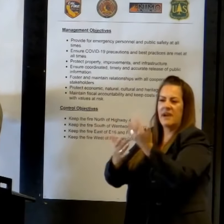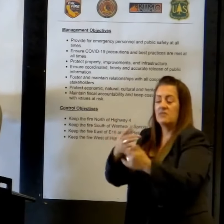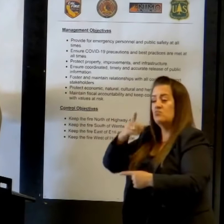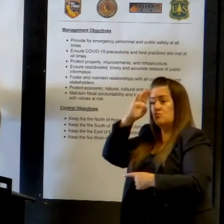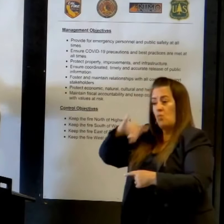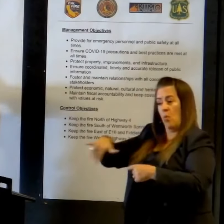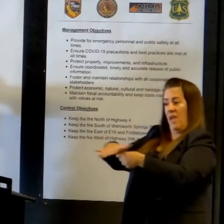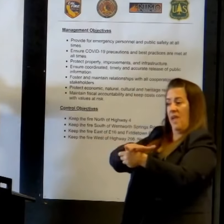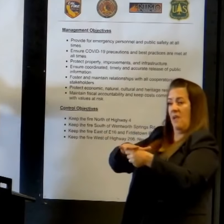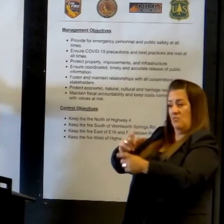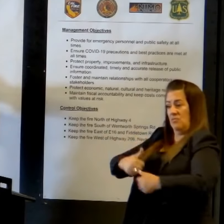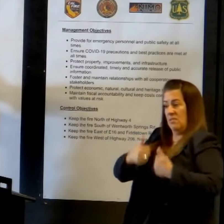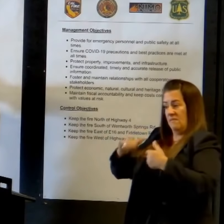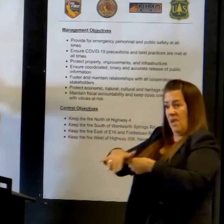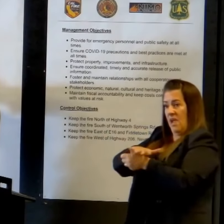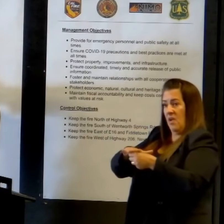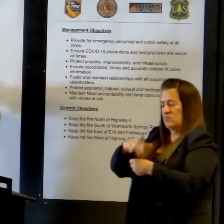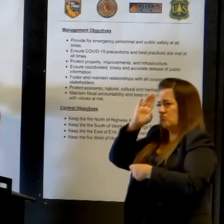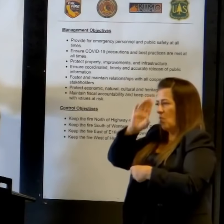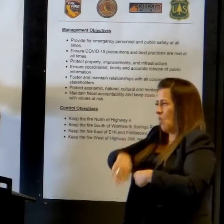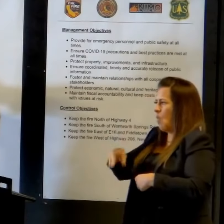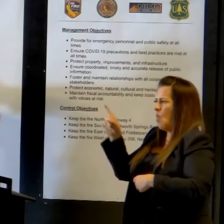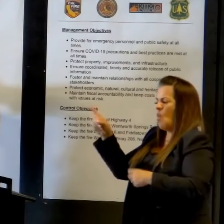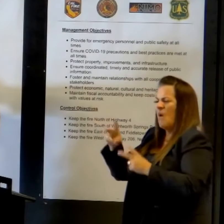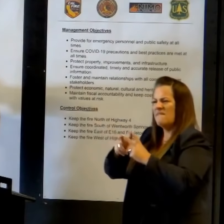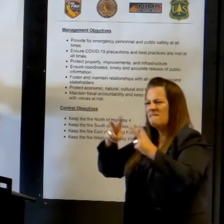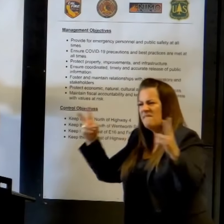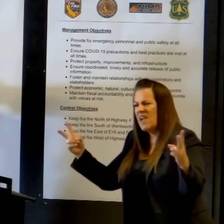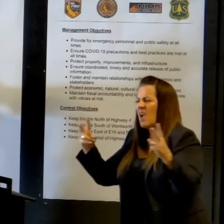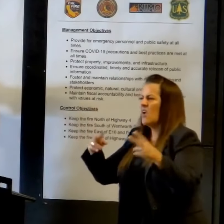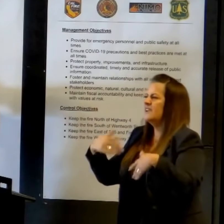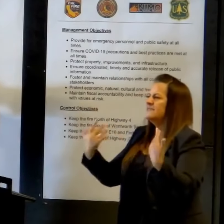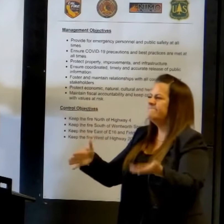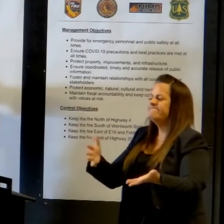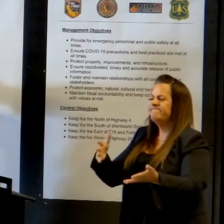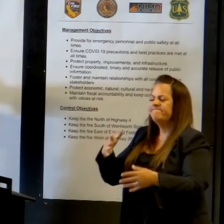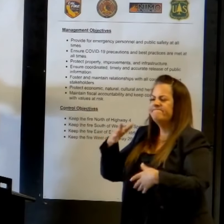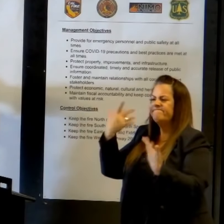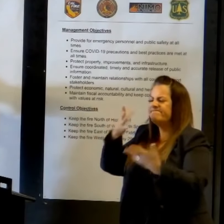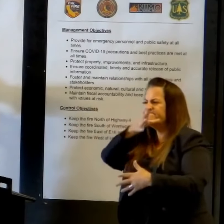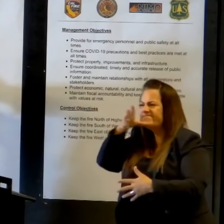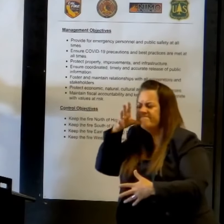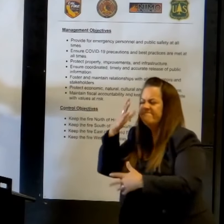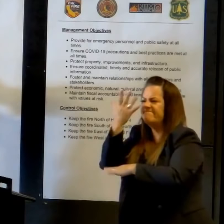here, this is some steep, rugged, nasty country,